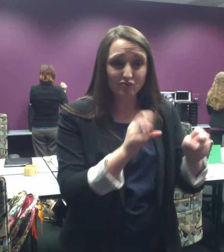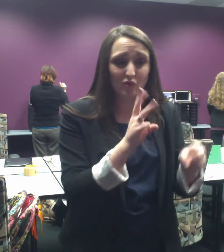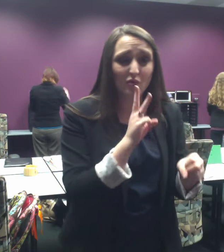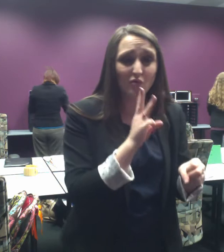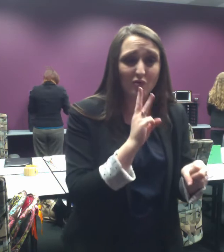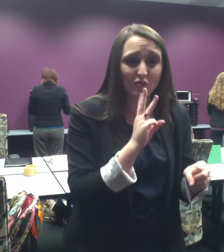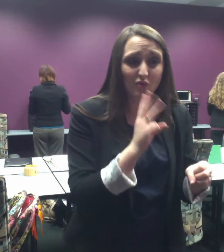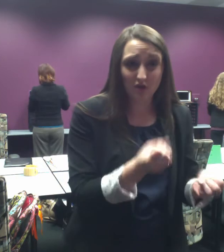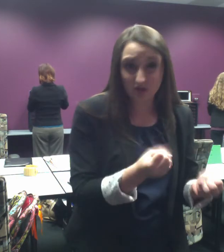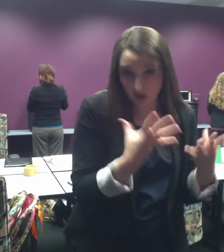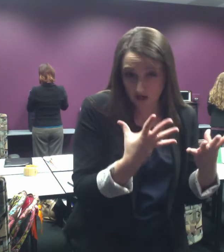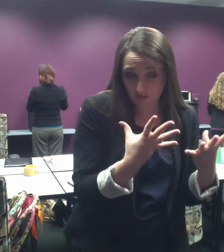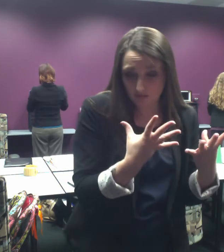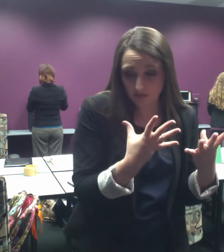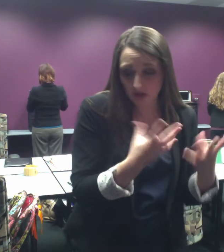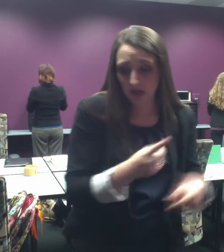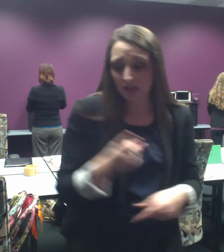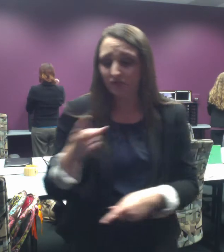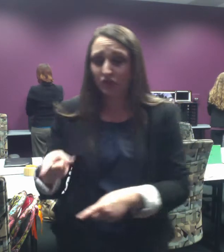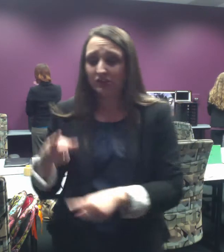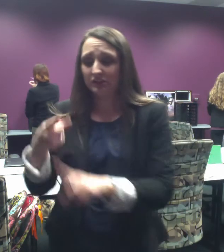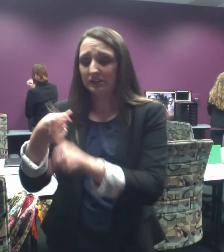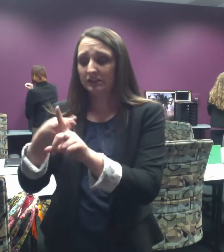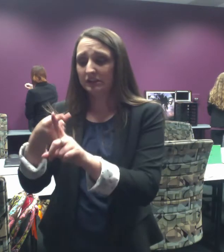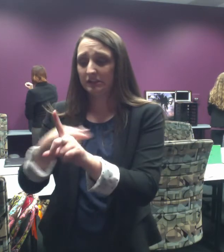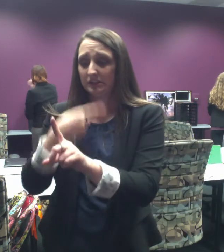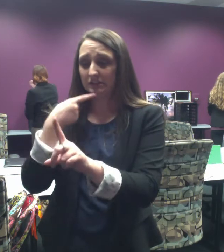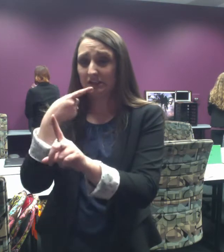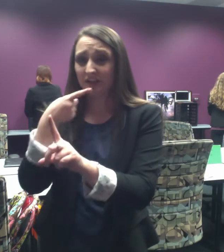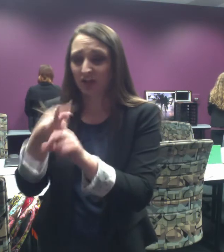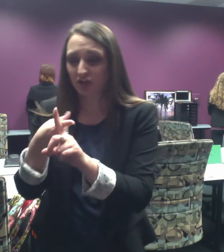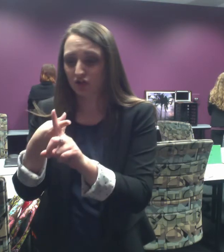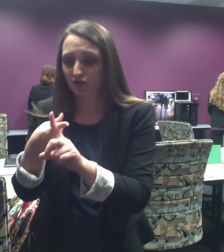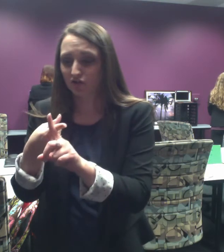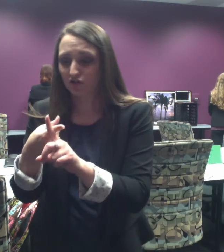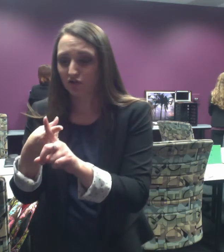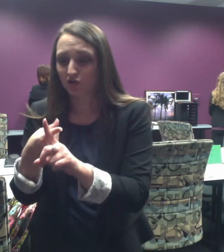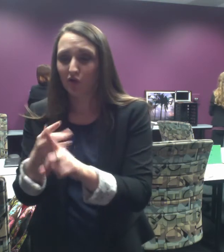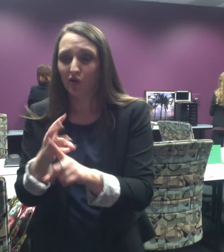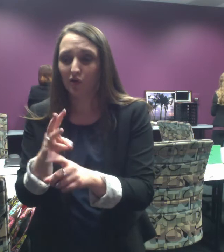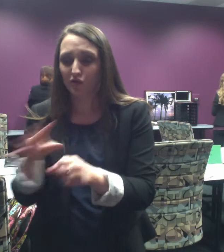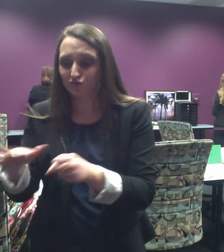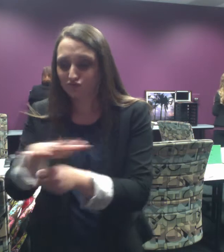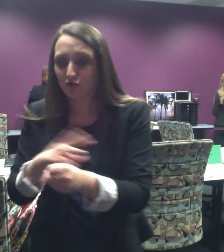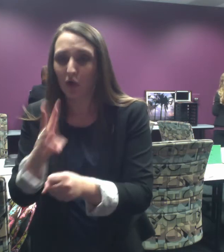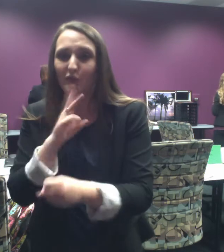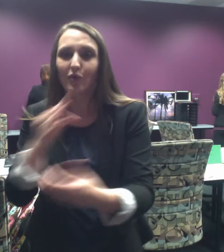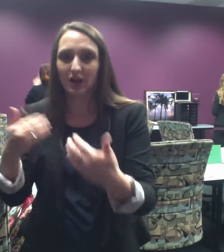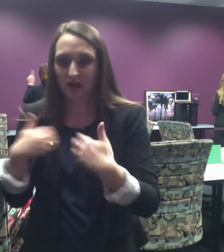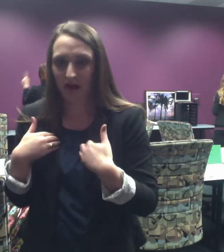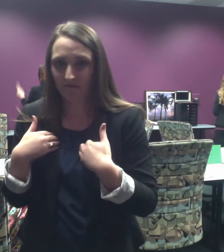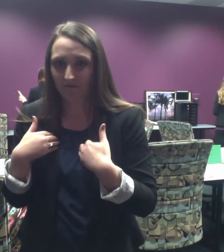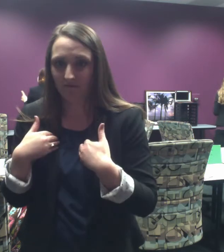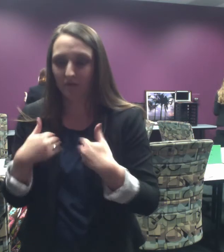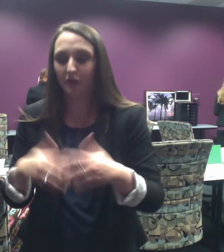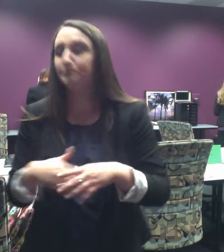And I have a little chart that some weather guy has told me that in this chart, or on this chart,